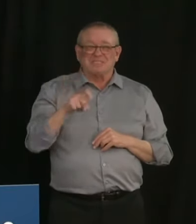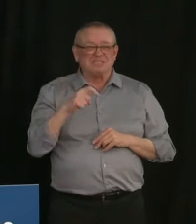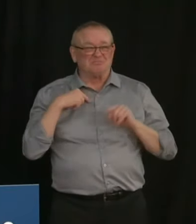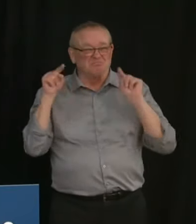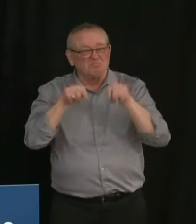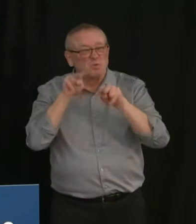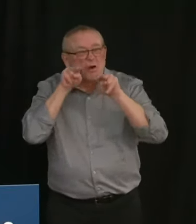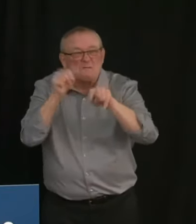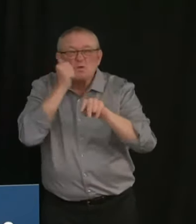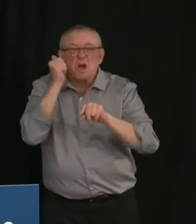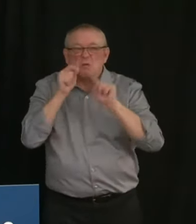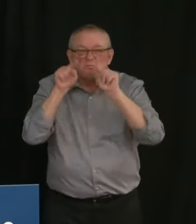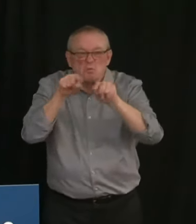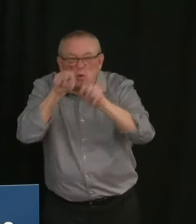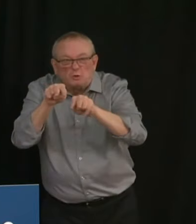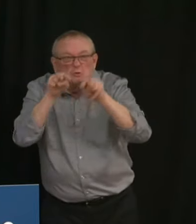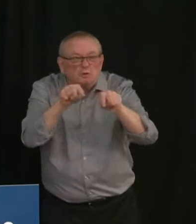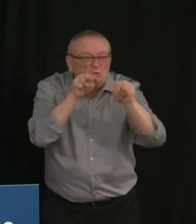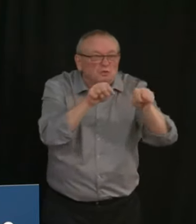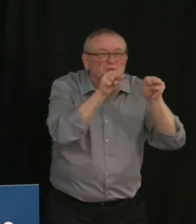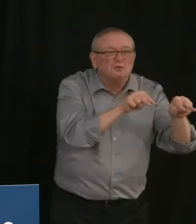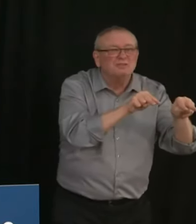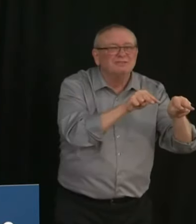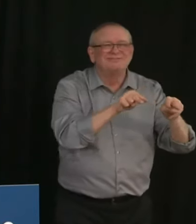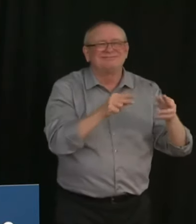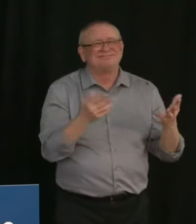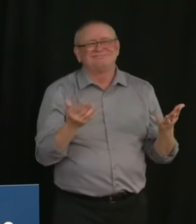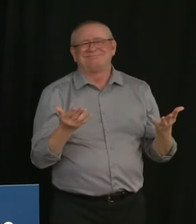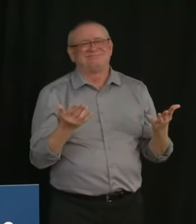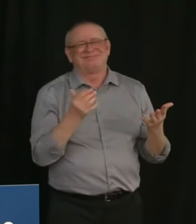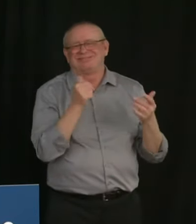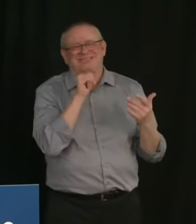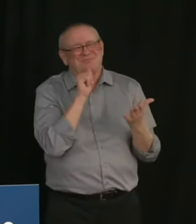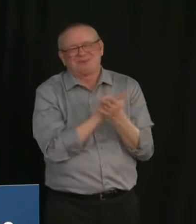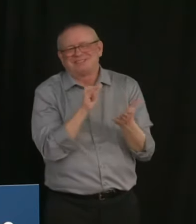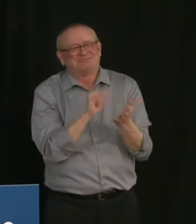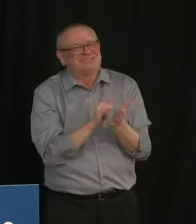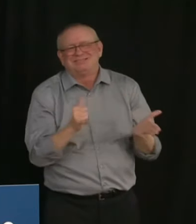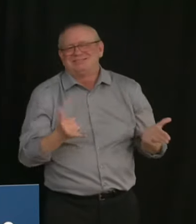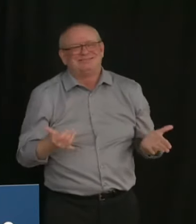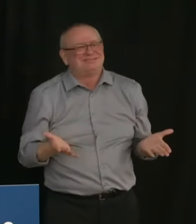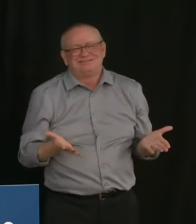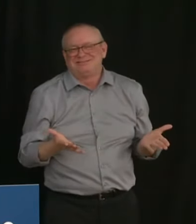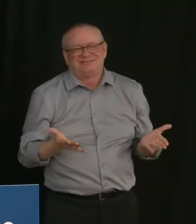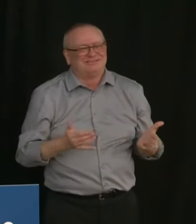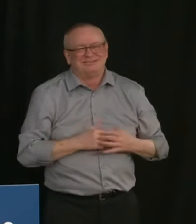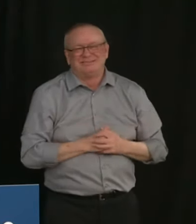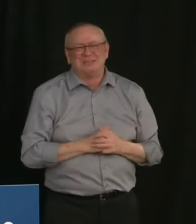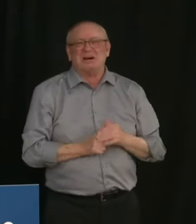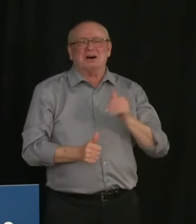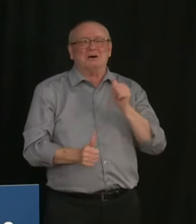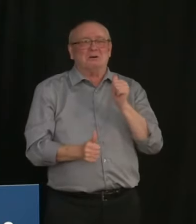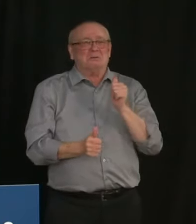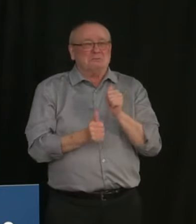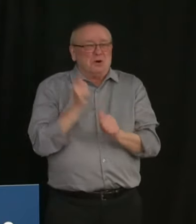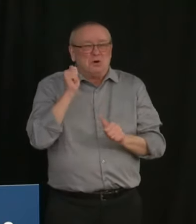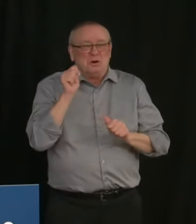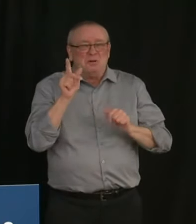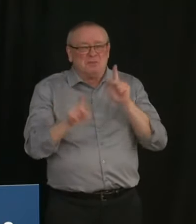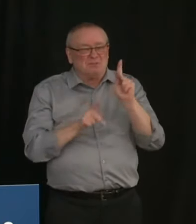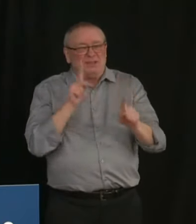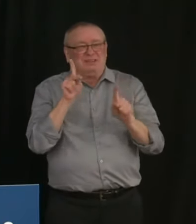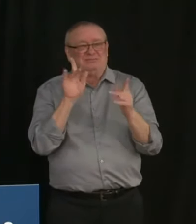not be able to keep our communities safe. And so the vast majority of Albertans who are contacted are willing to keep their